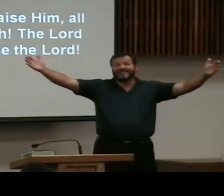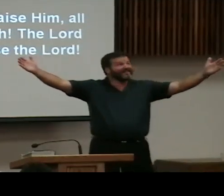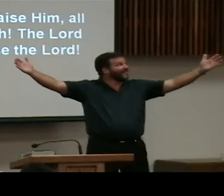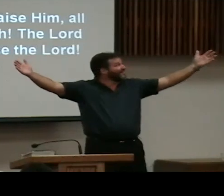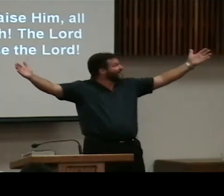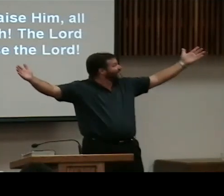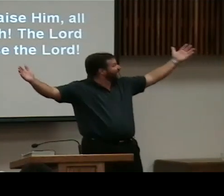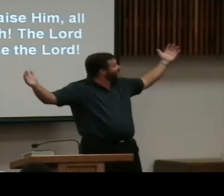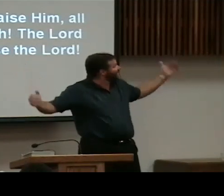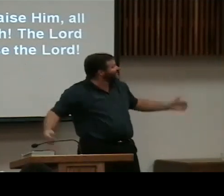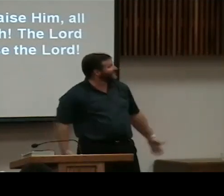people.